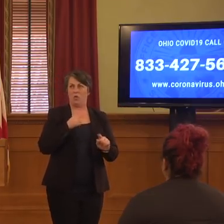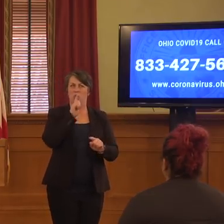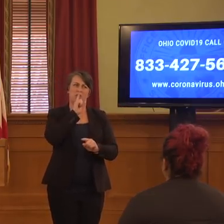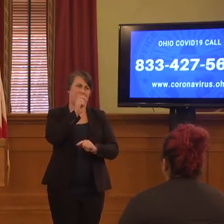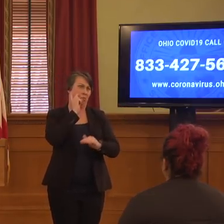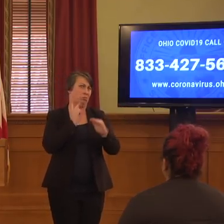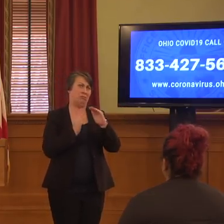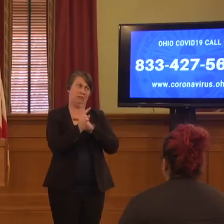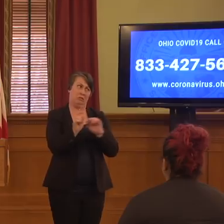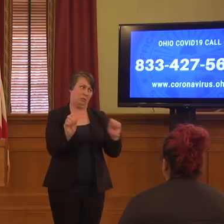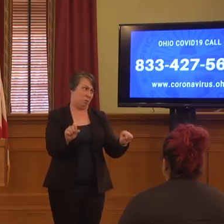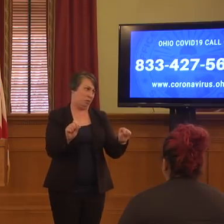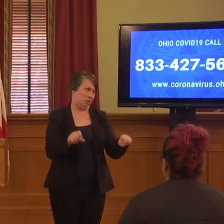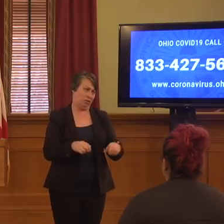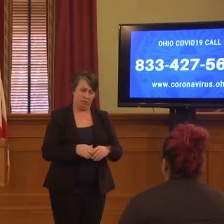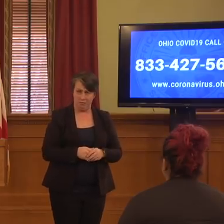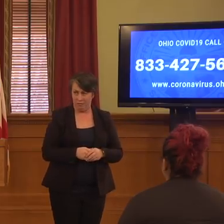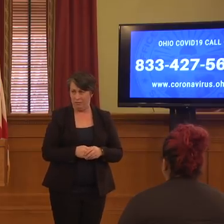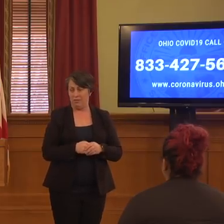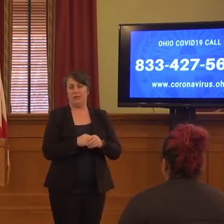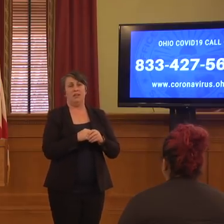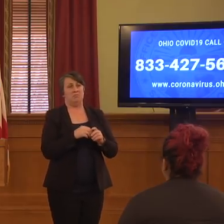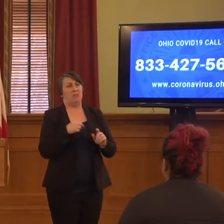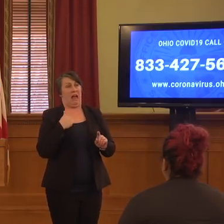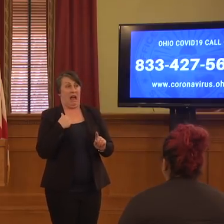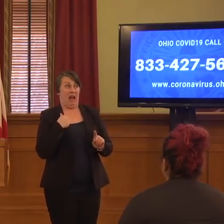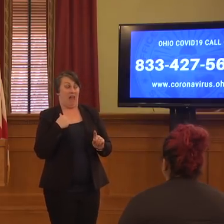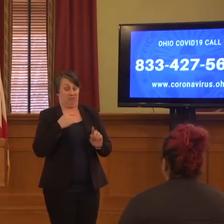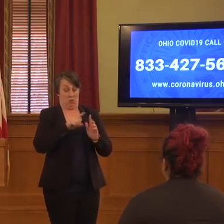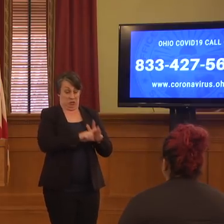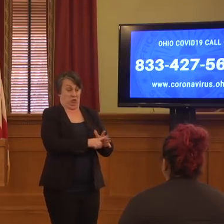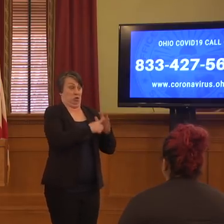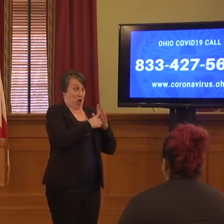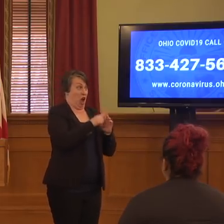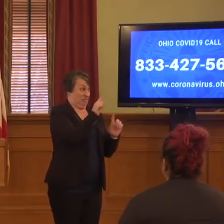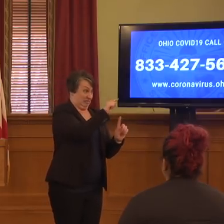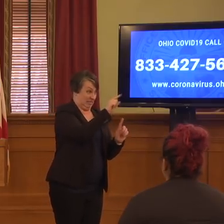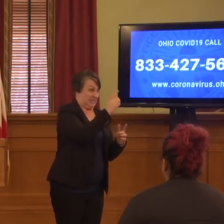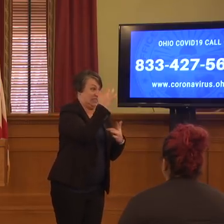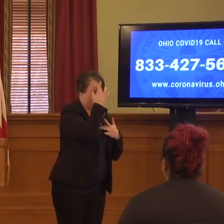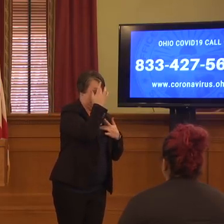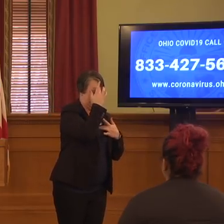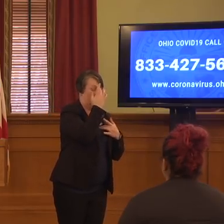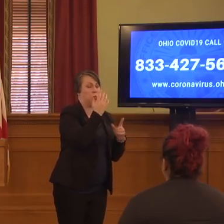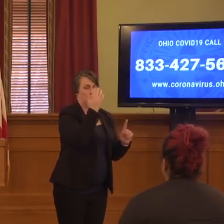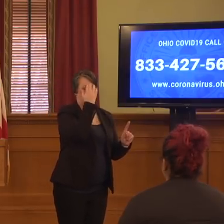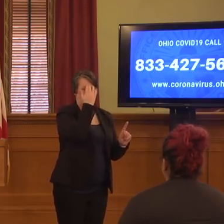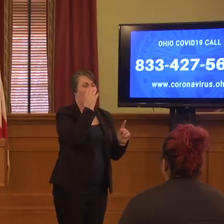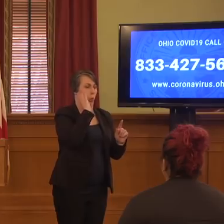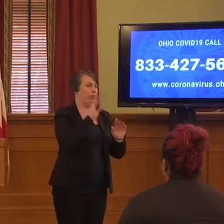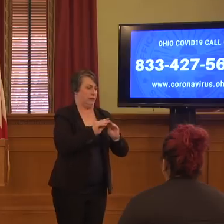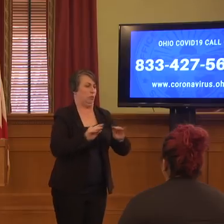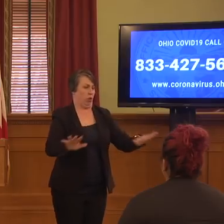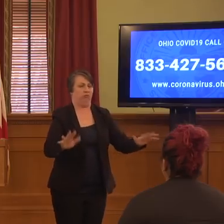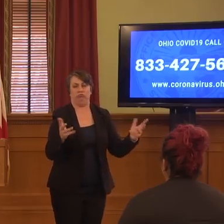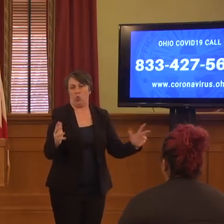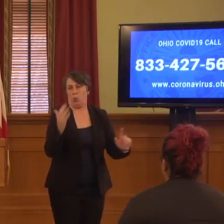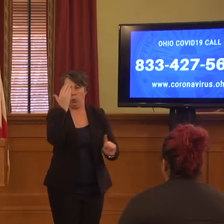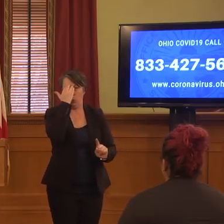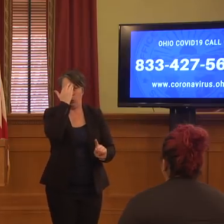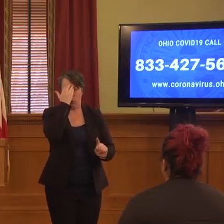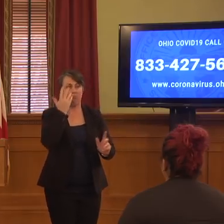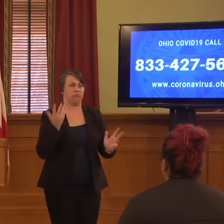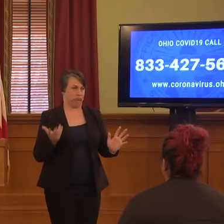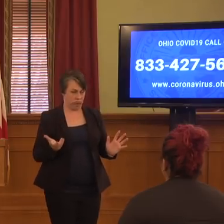pandemic. I've assumed community spread all along. You know, very soon we'll probably stop testing at these levels because we'll just assume